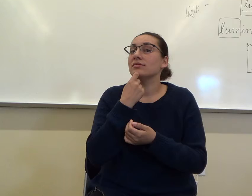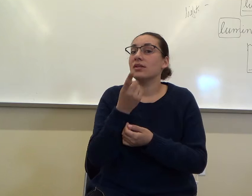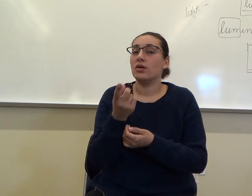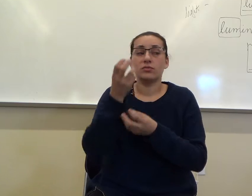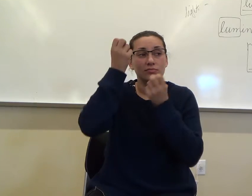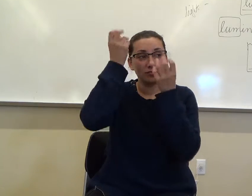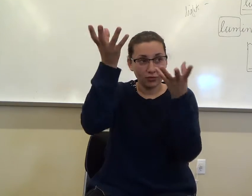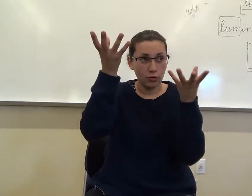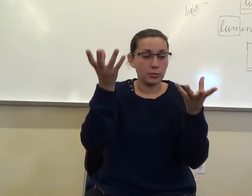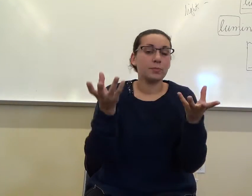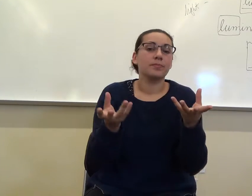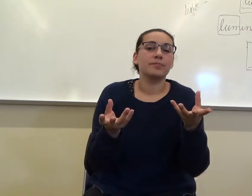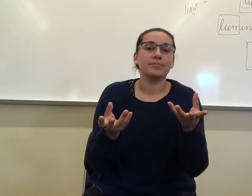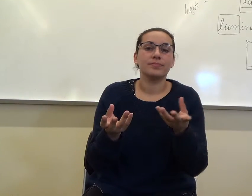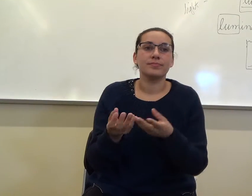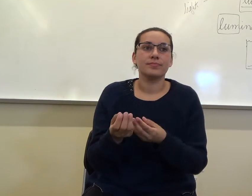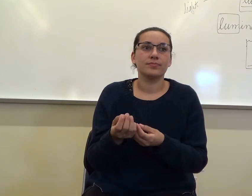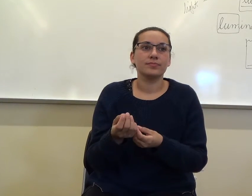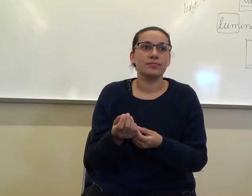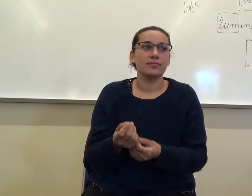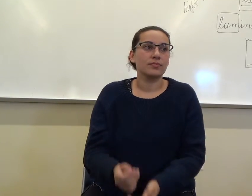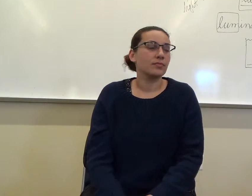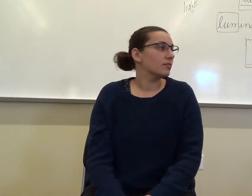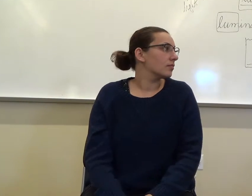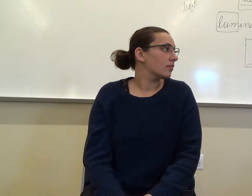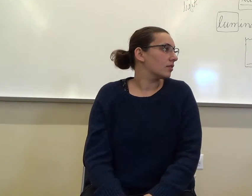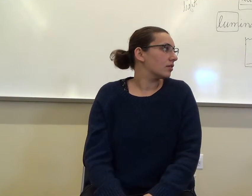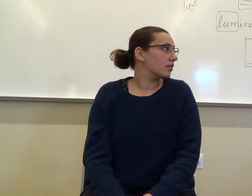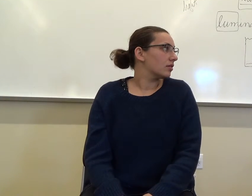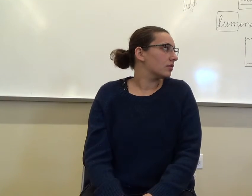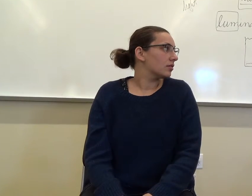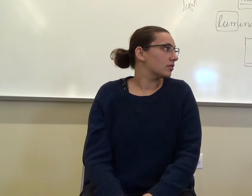As I got on here, and I got a little bit